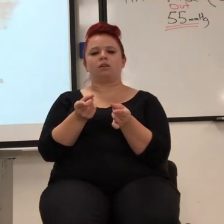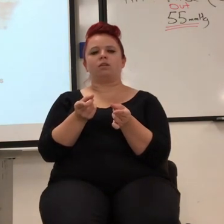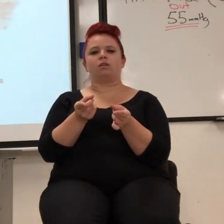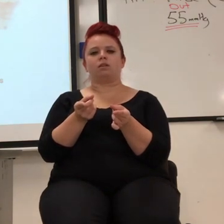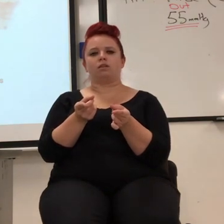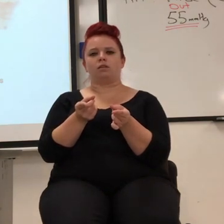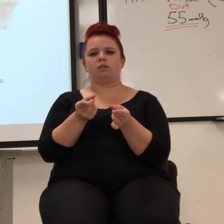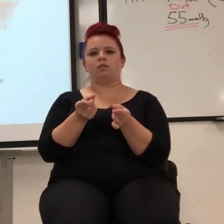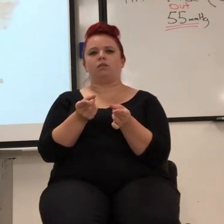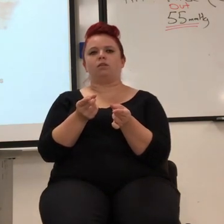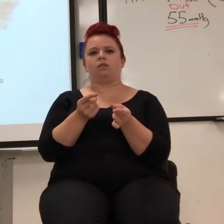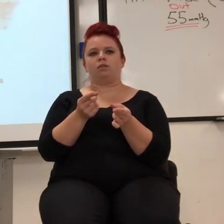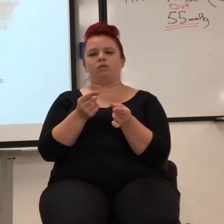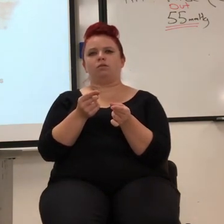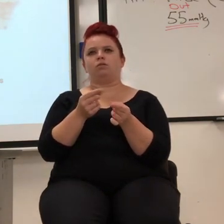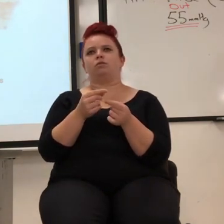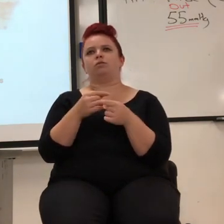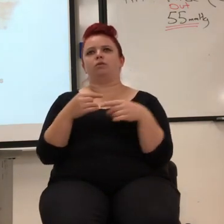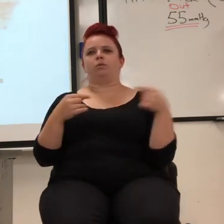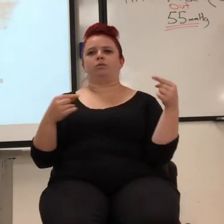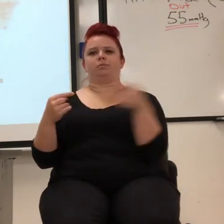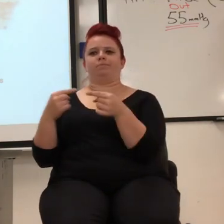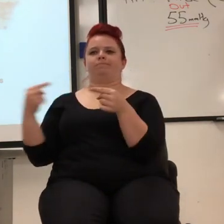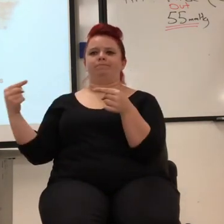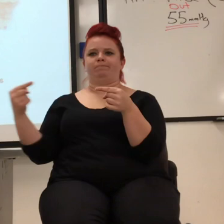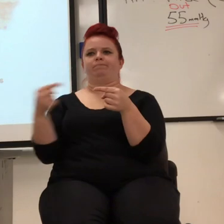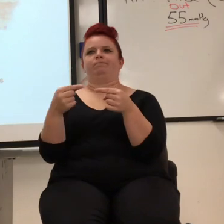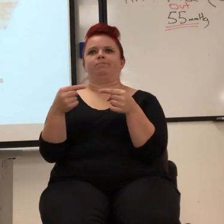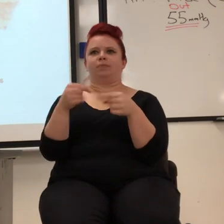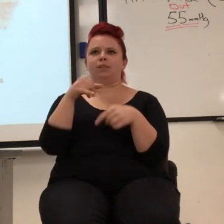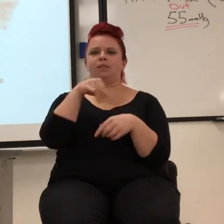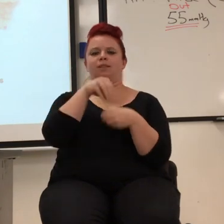So the arrow is pointing in the other way, inward pressures.